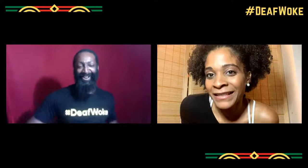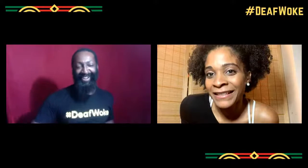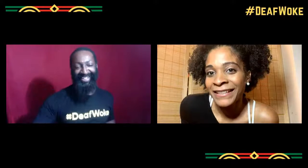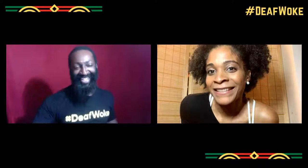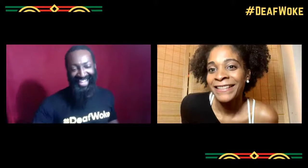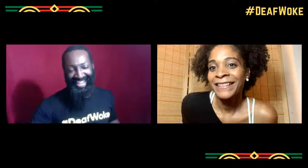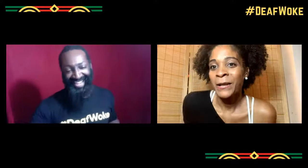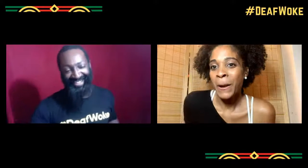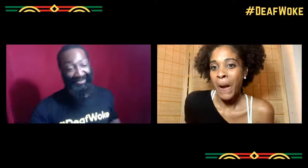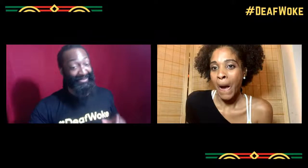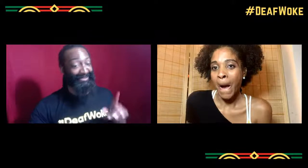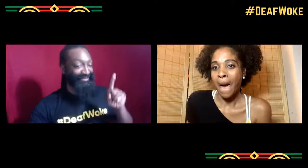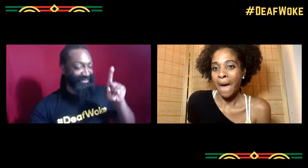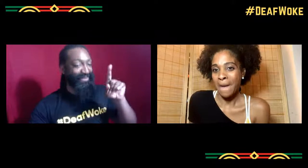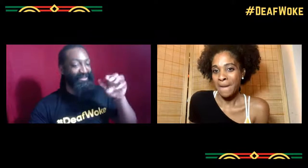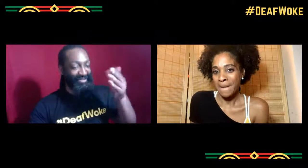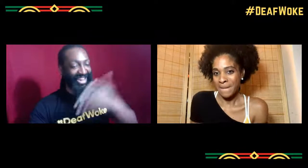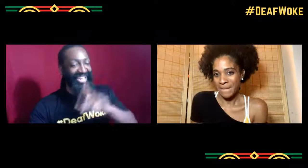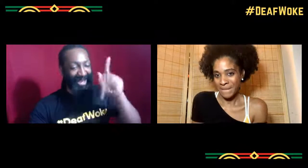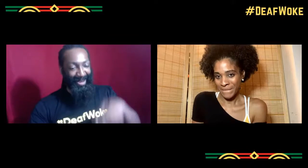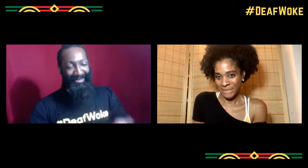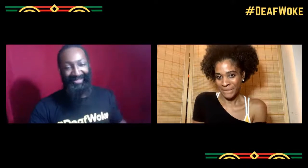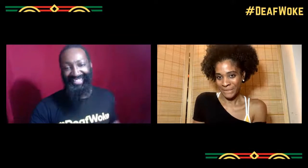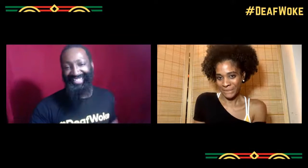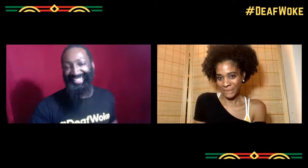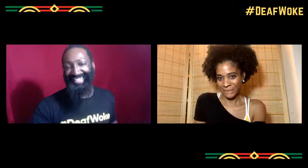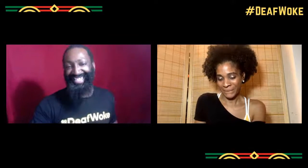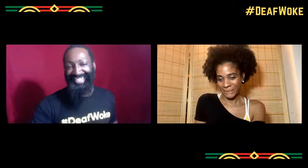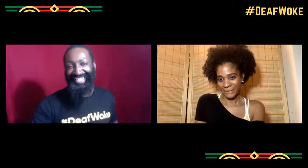Name those people.